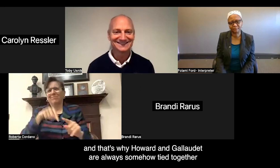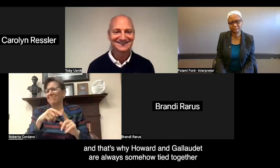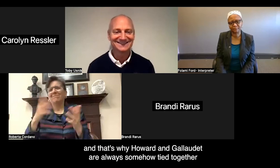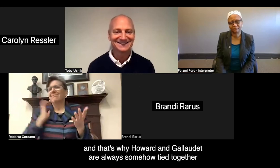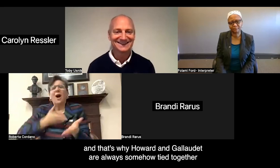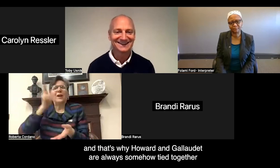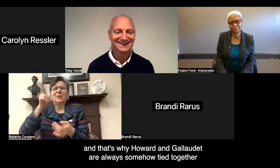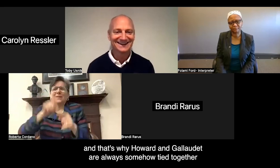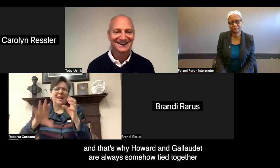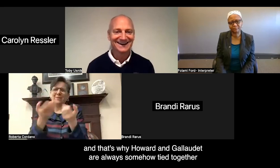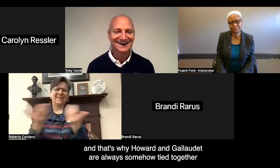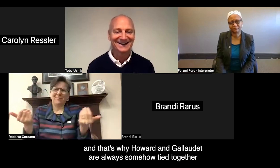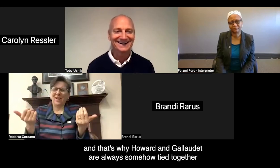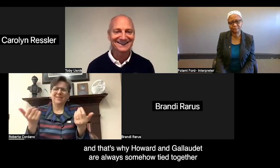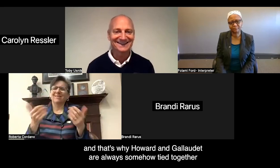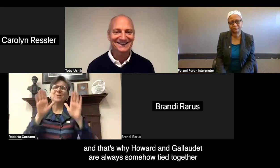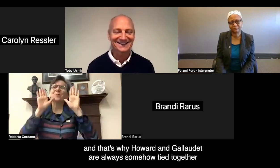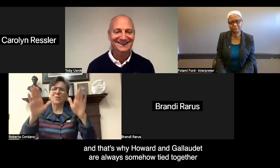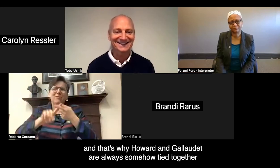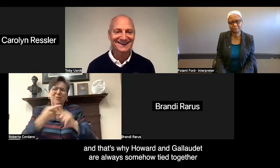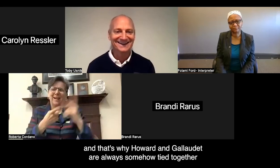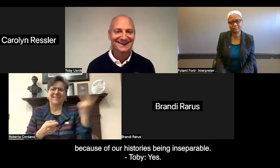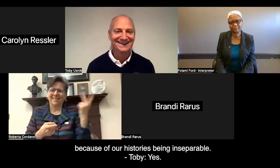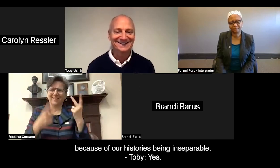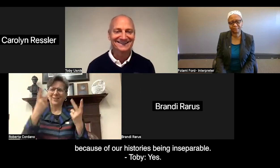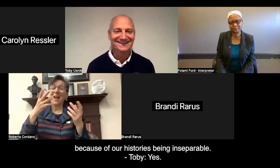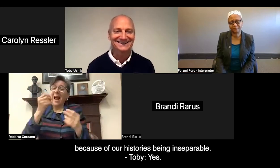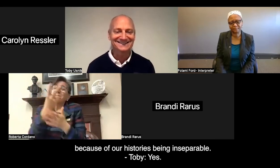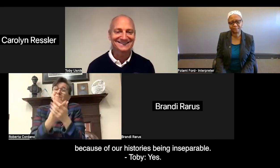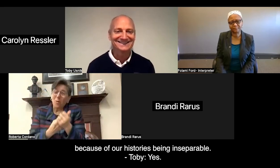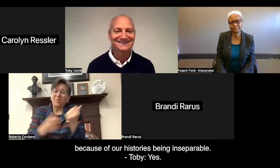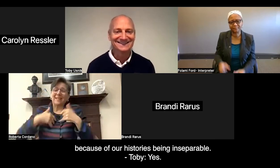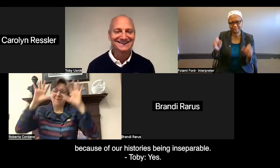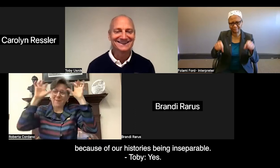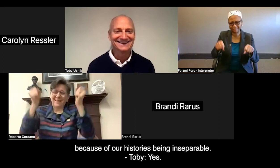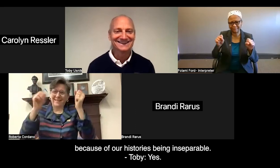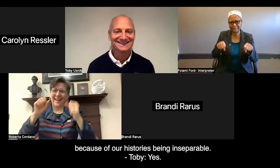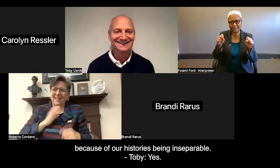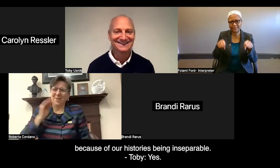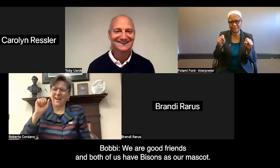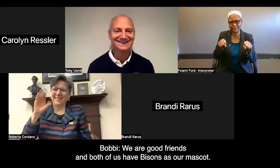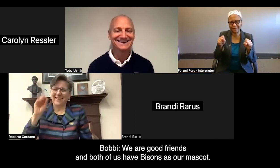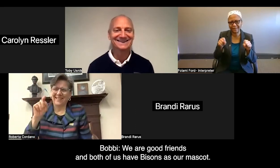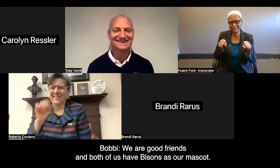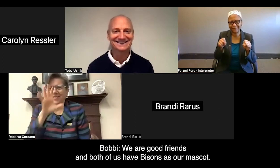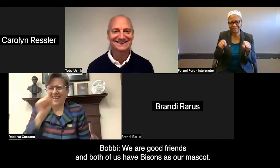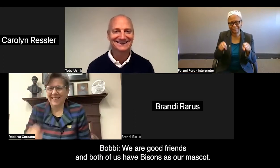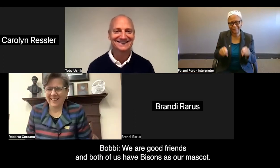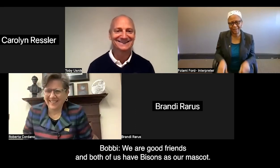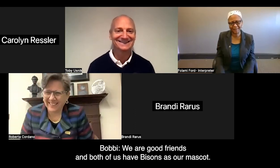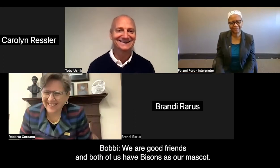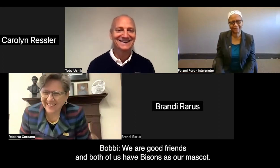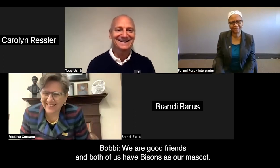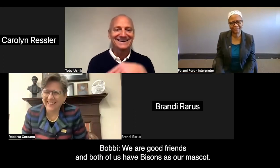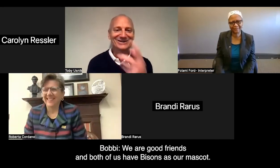are always somehow tied together because of our histories being inseparable. Yes. Good friends, and both of us have bisons as our